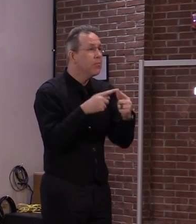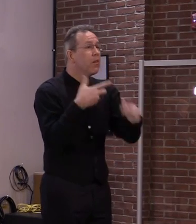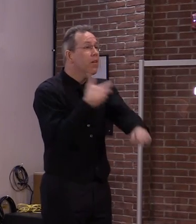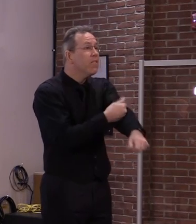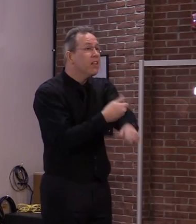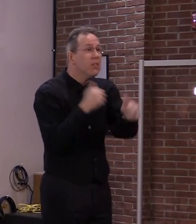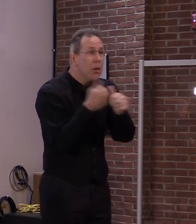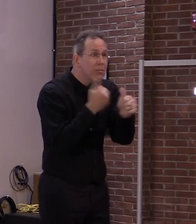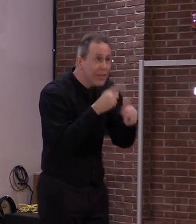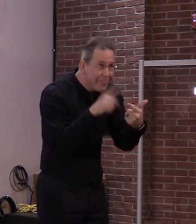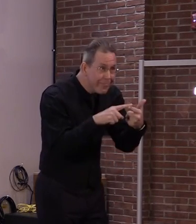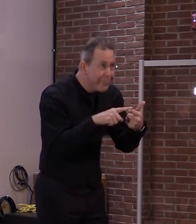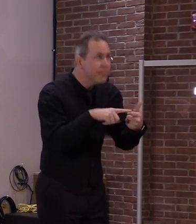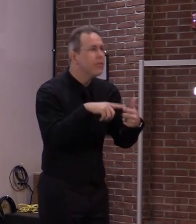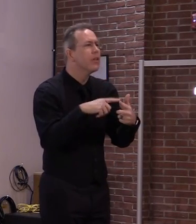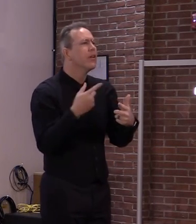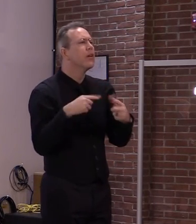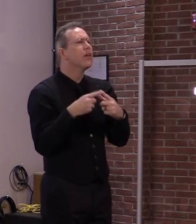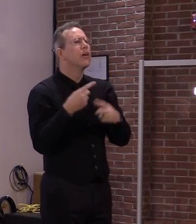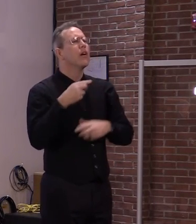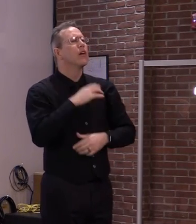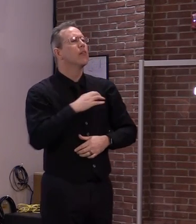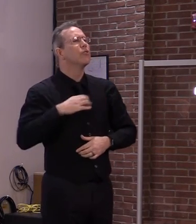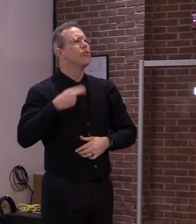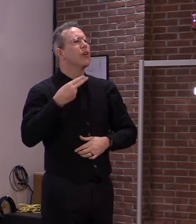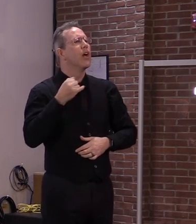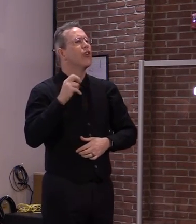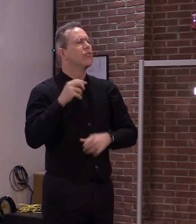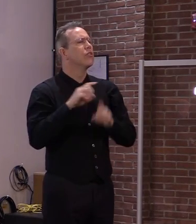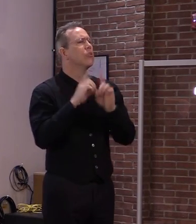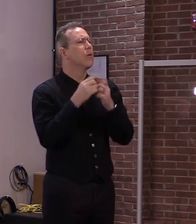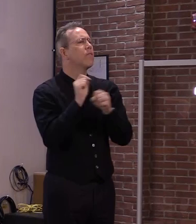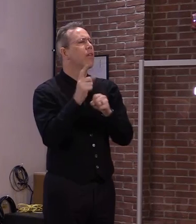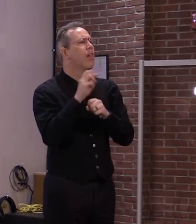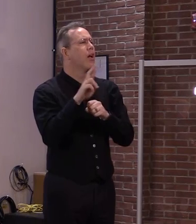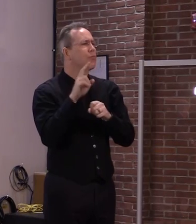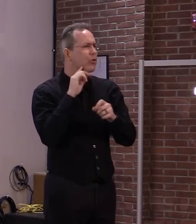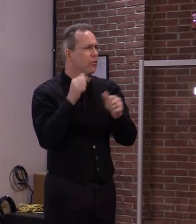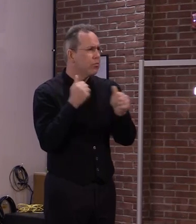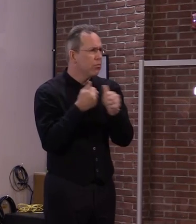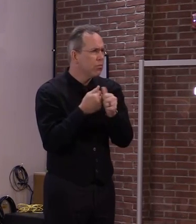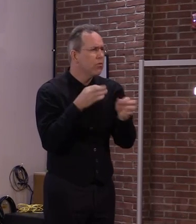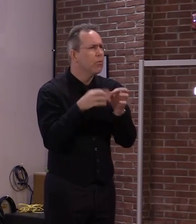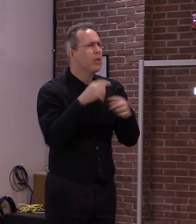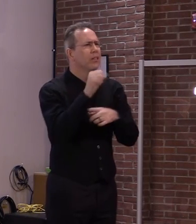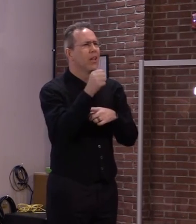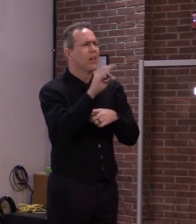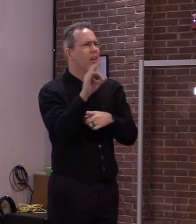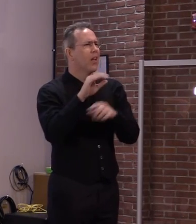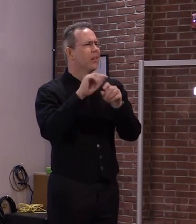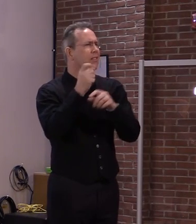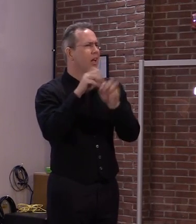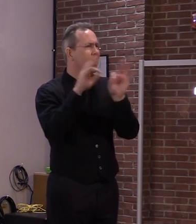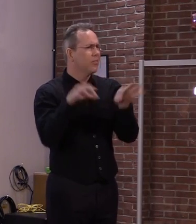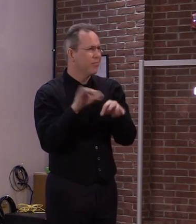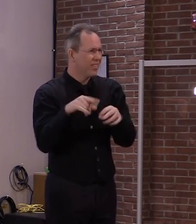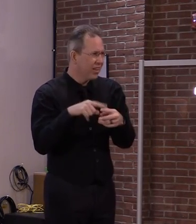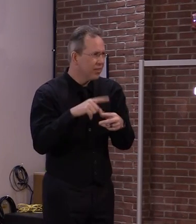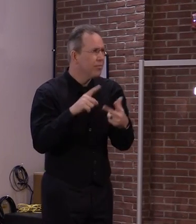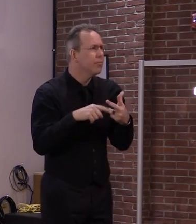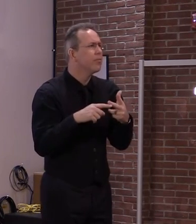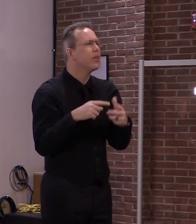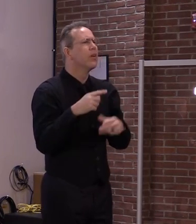1099s. Then Commissioner Pichek will present our weekly modeling. And finally, Dr. Levine will provide a